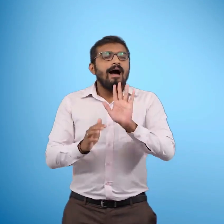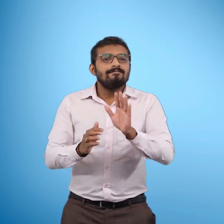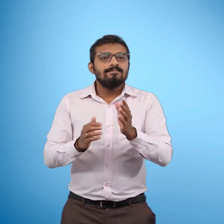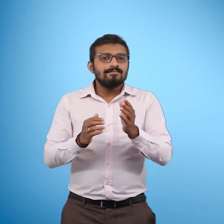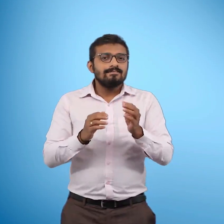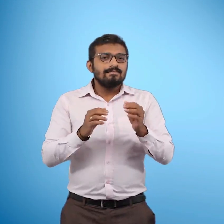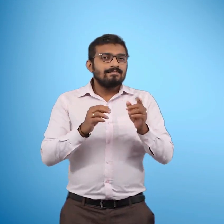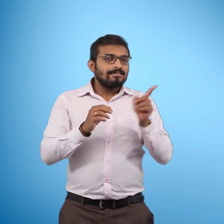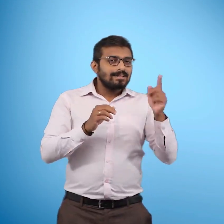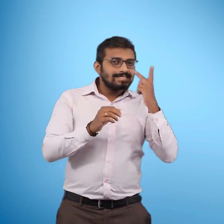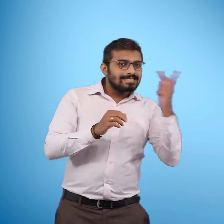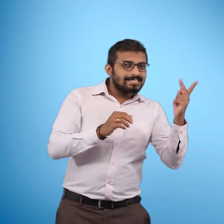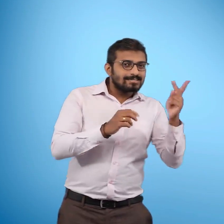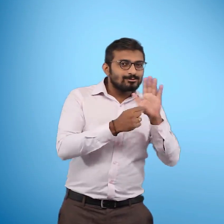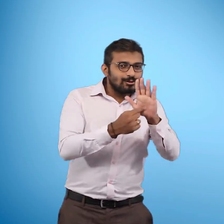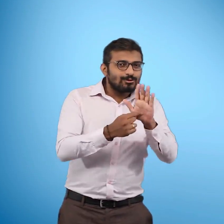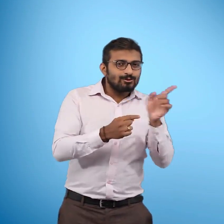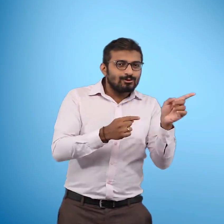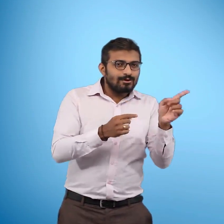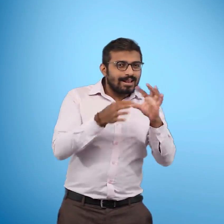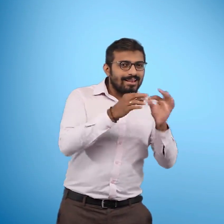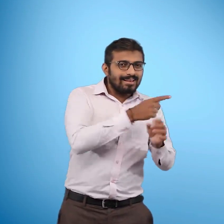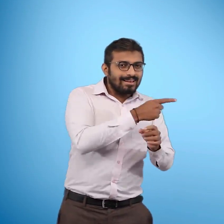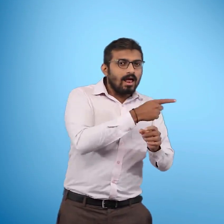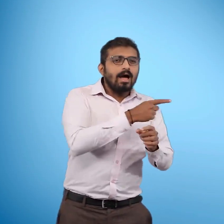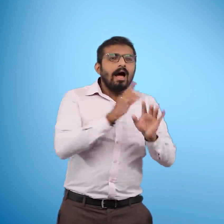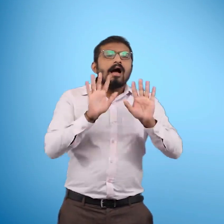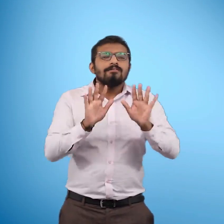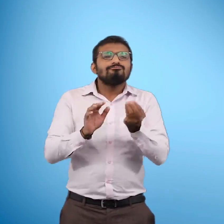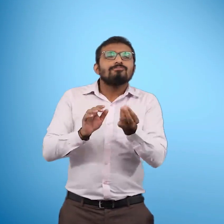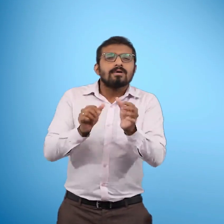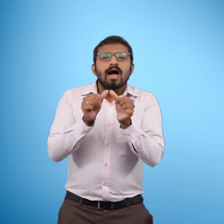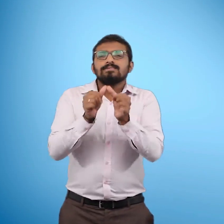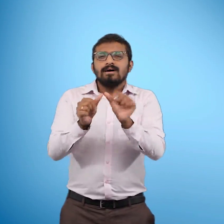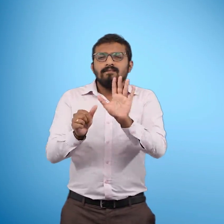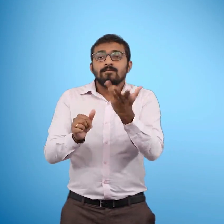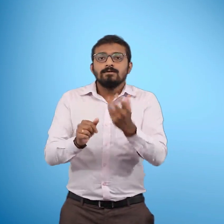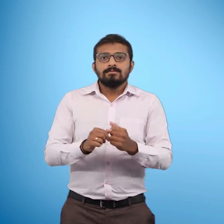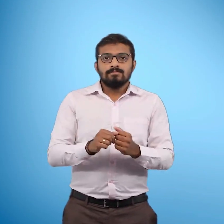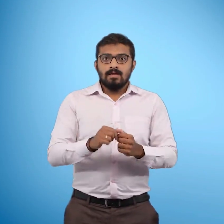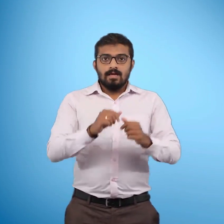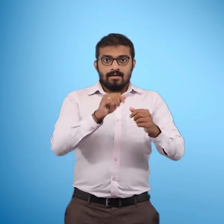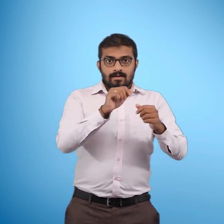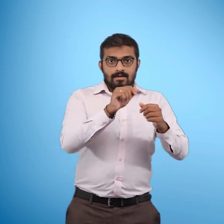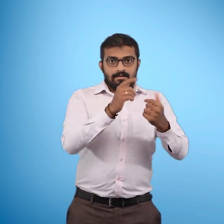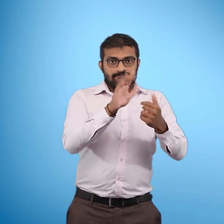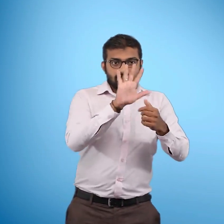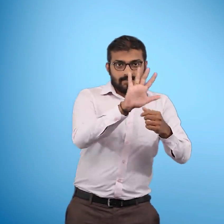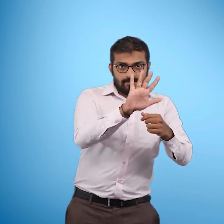Can you do this from the chart? On the right side, we have a small table with 10 written at the